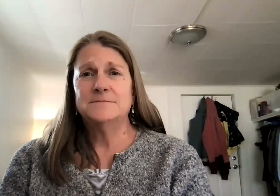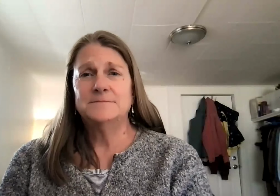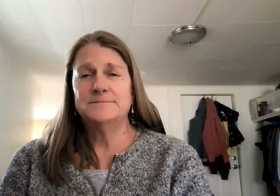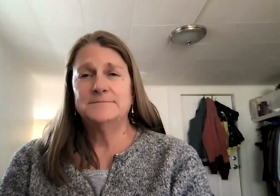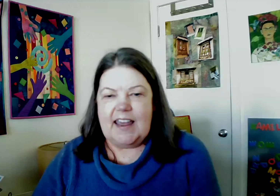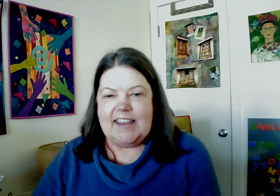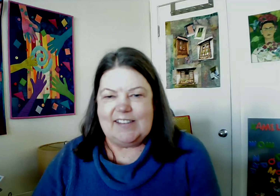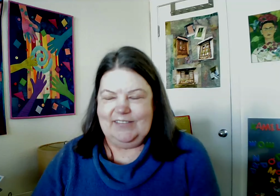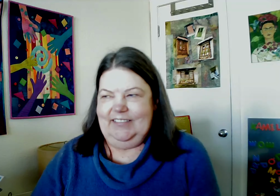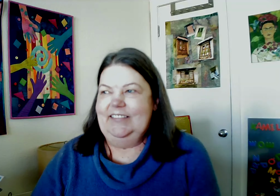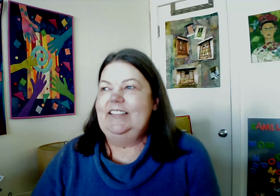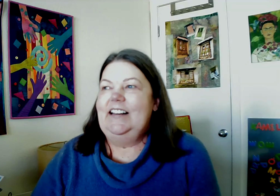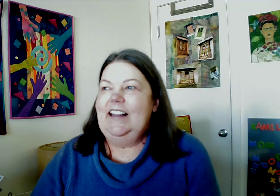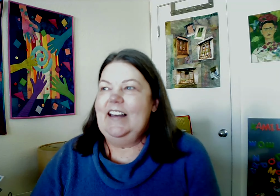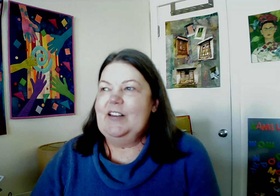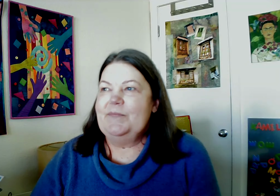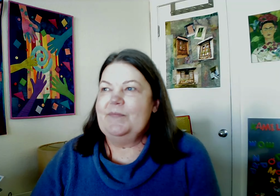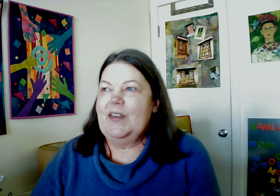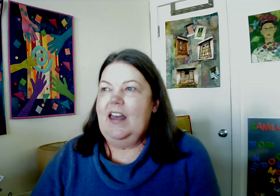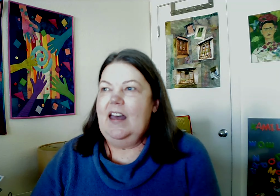my vision. Thank you.